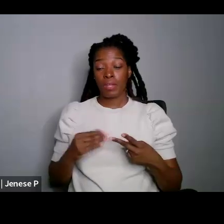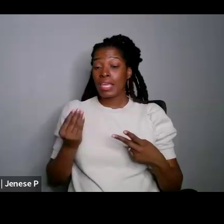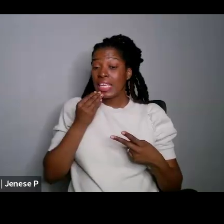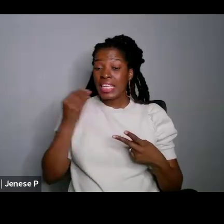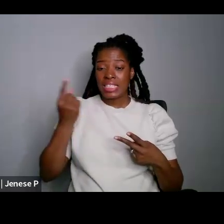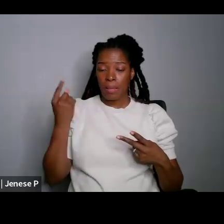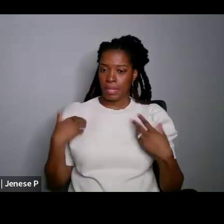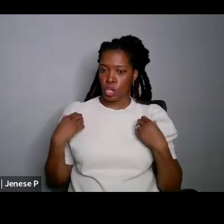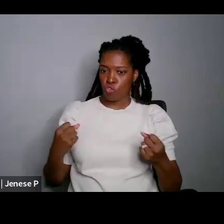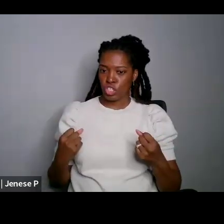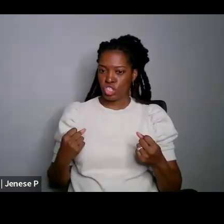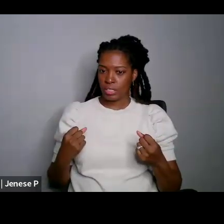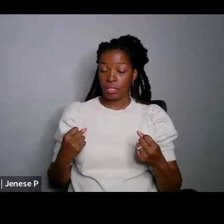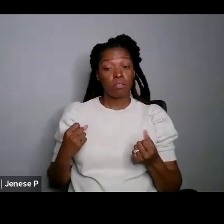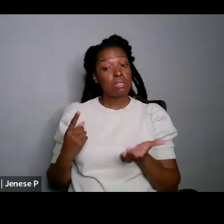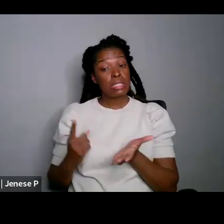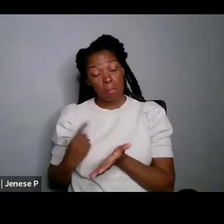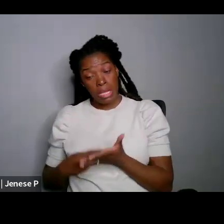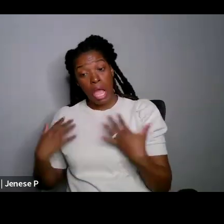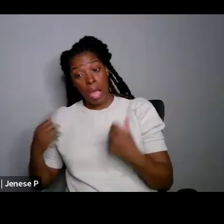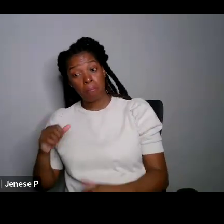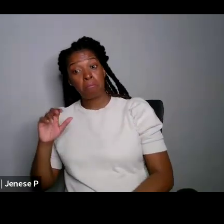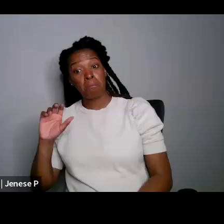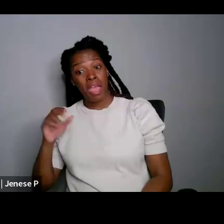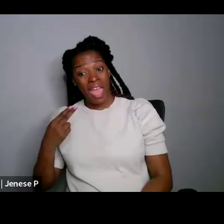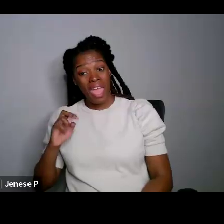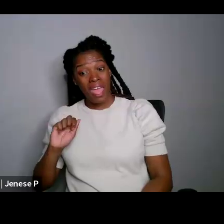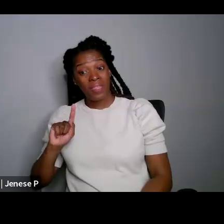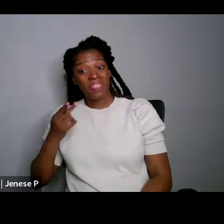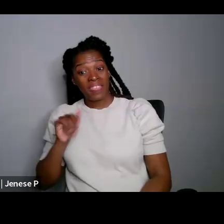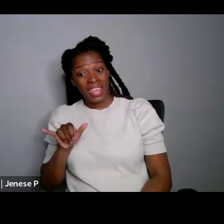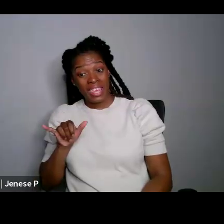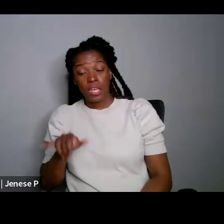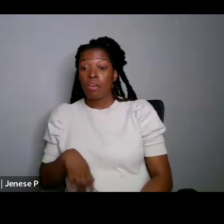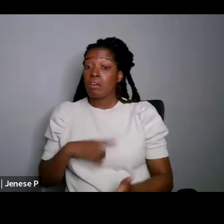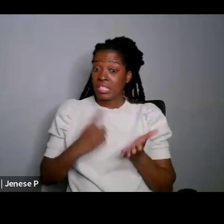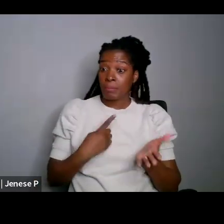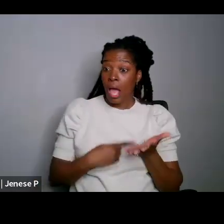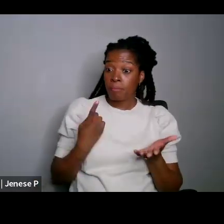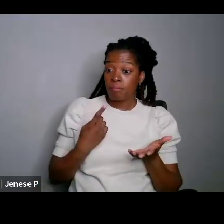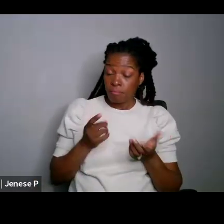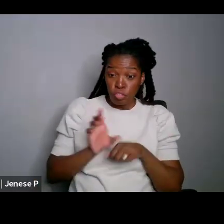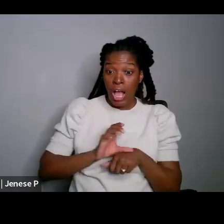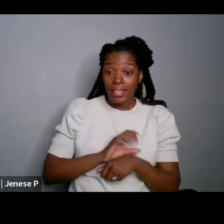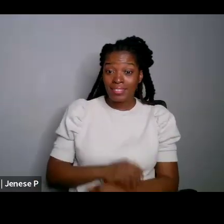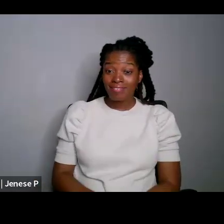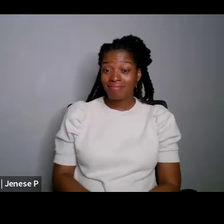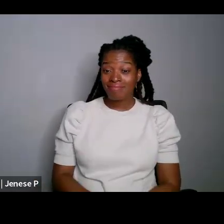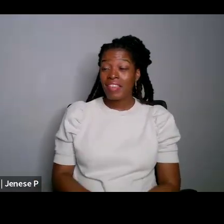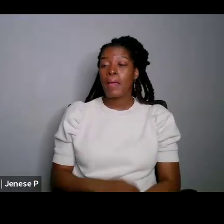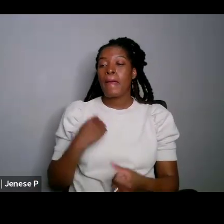Okay. And sometimes that means healthy, but sometimes that means chocolate, right? So just make it